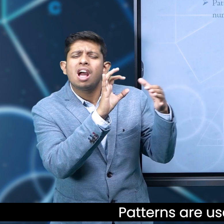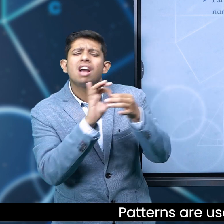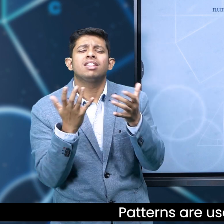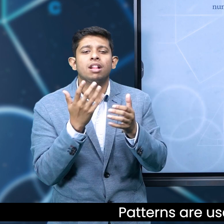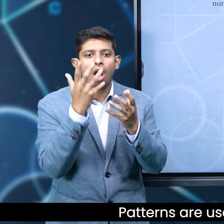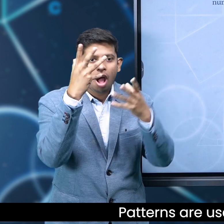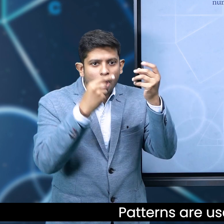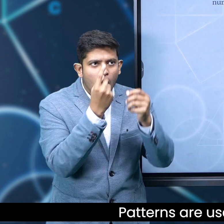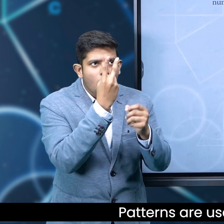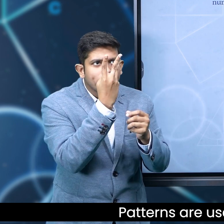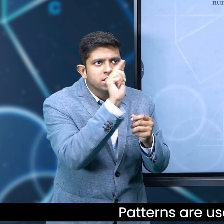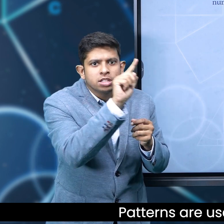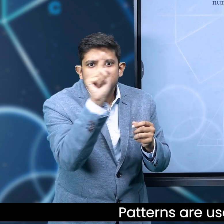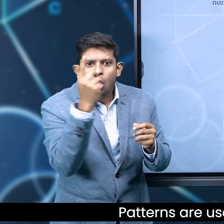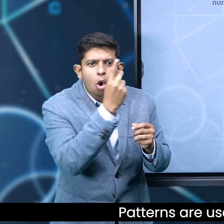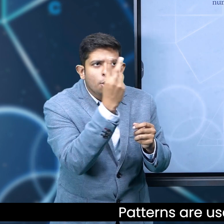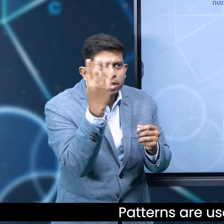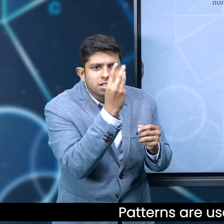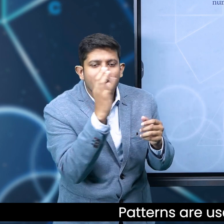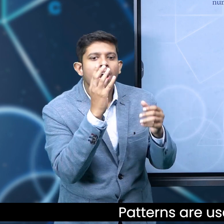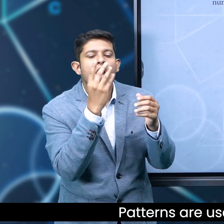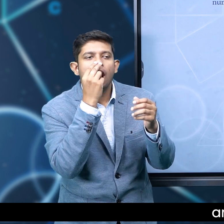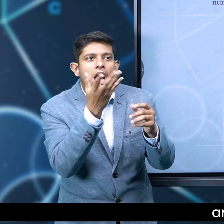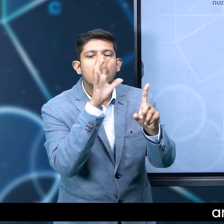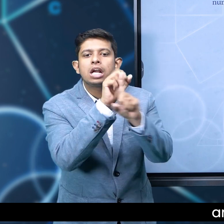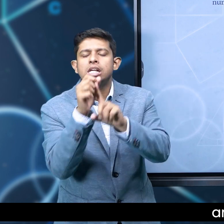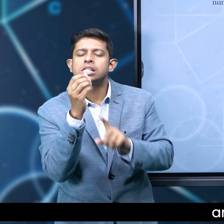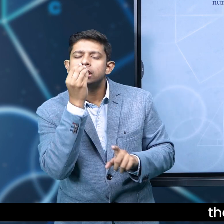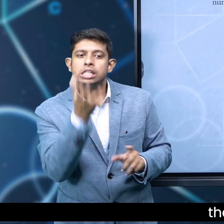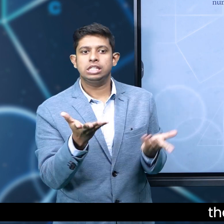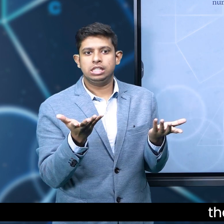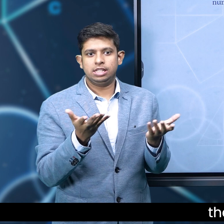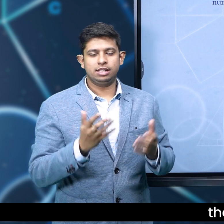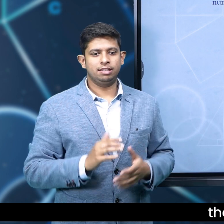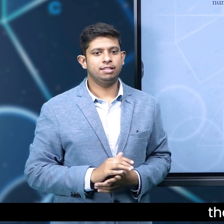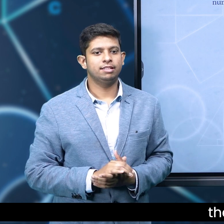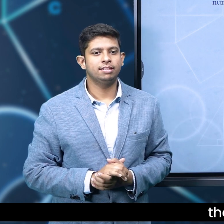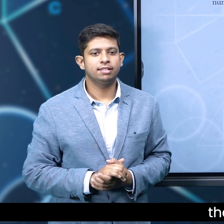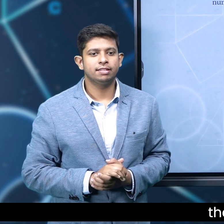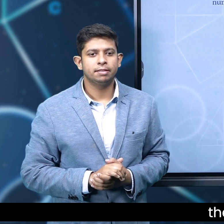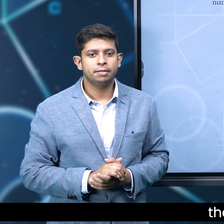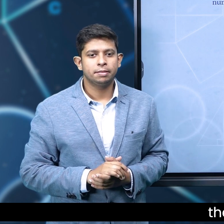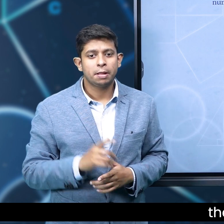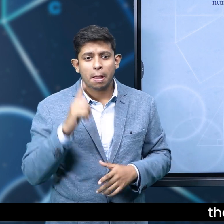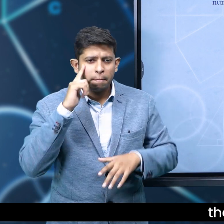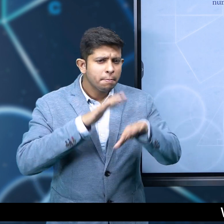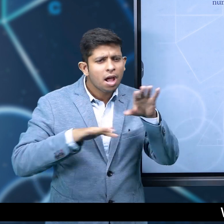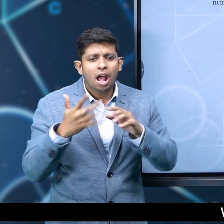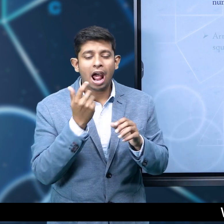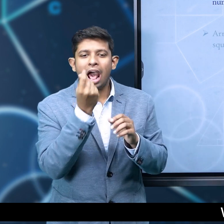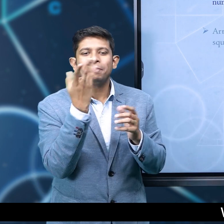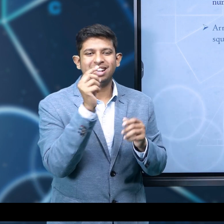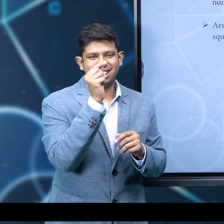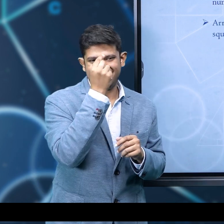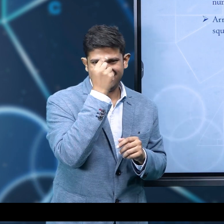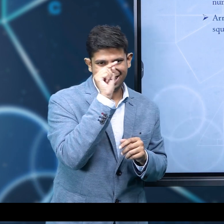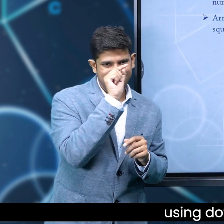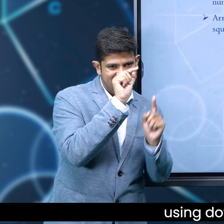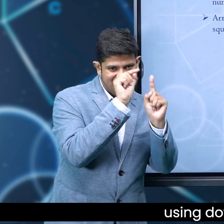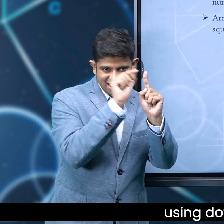Patterns are used for easy verbal calculations and to understand the numbers better. We can arrange the numbers using